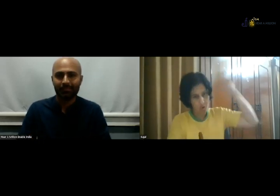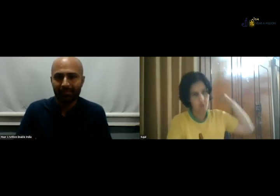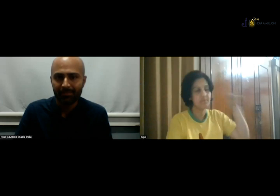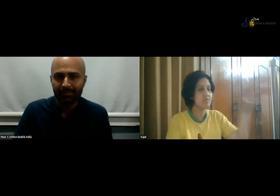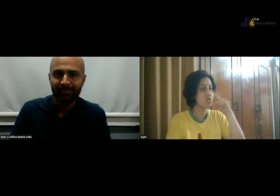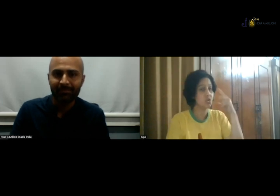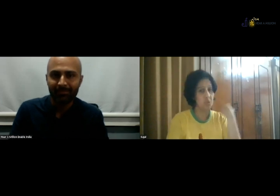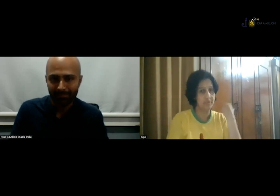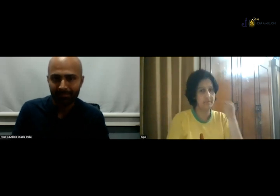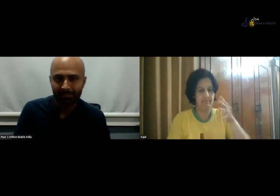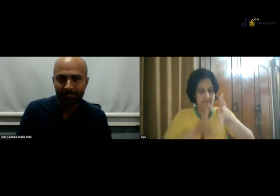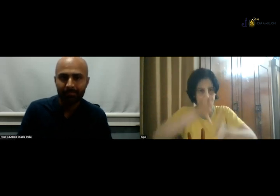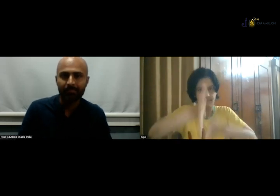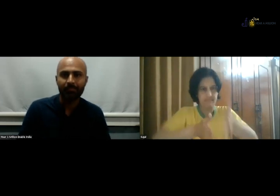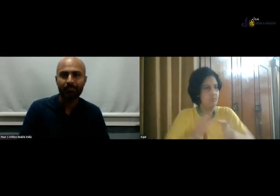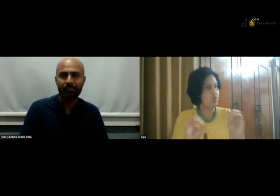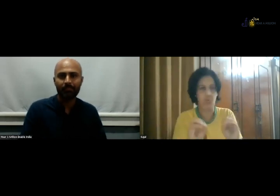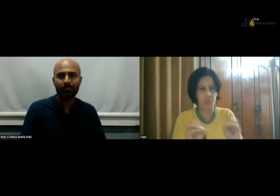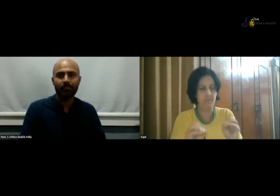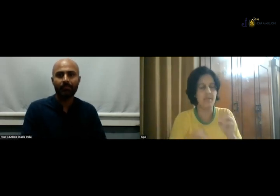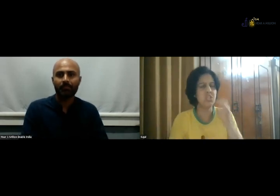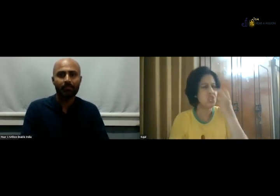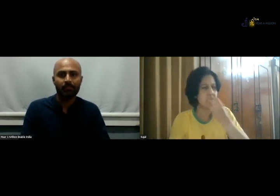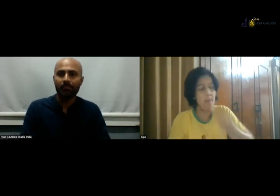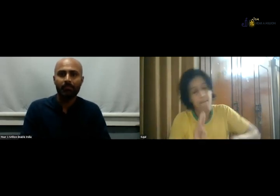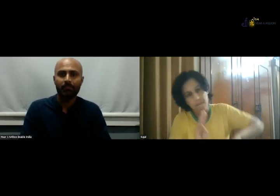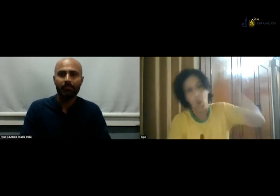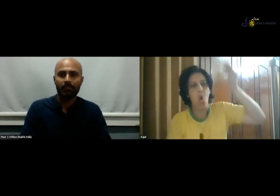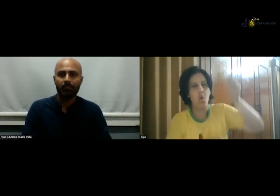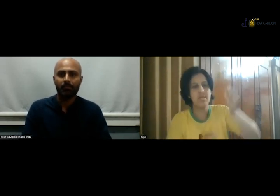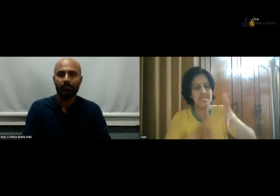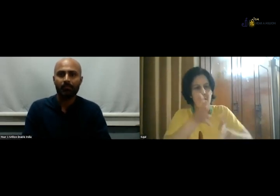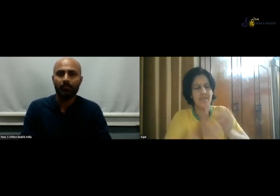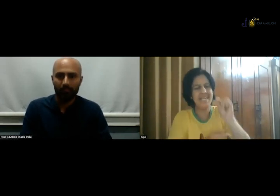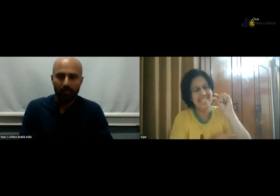Kajal, so you can share your experience for 2 minutes.